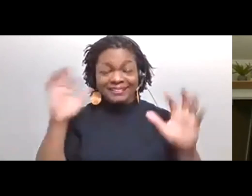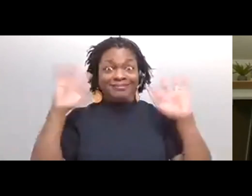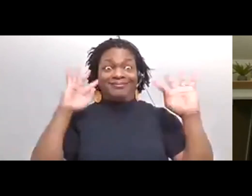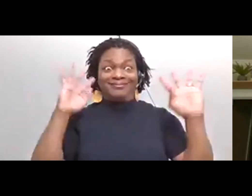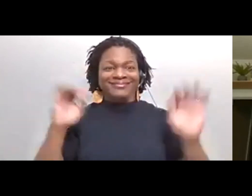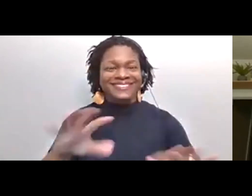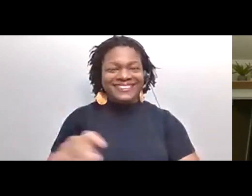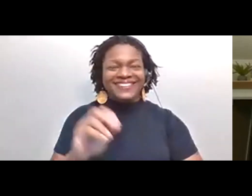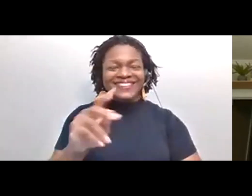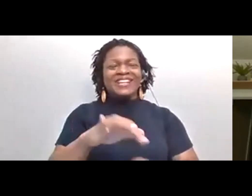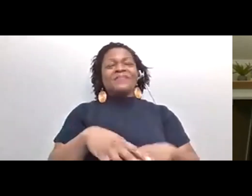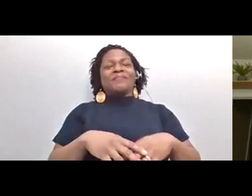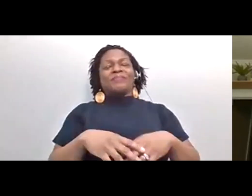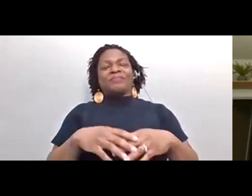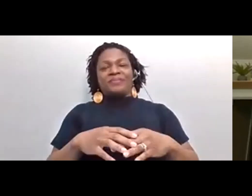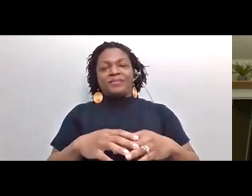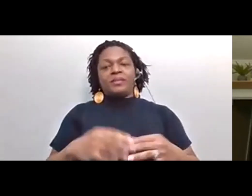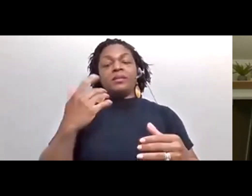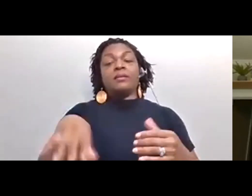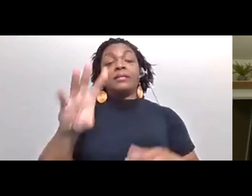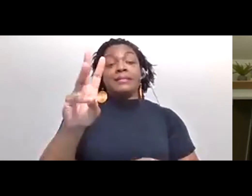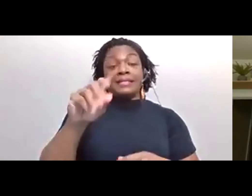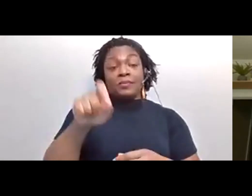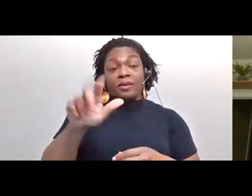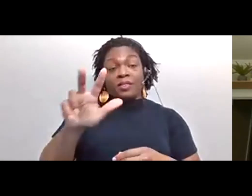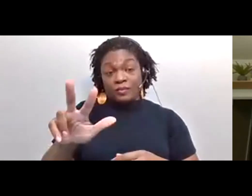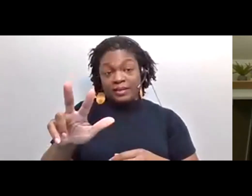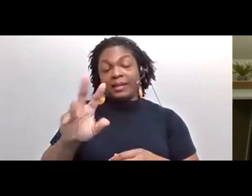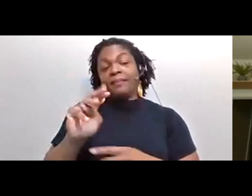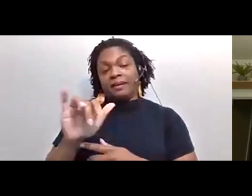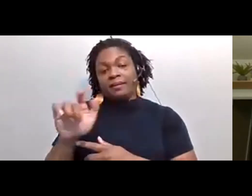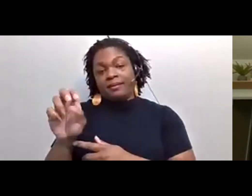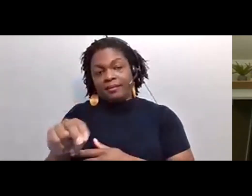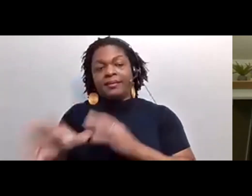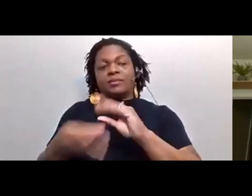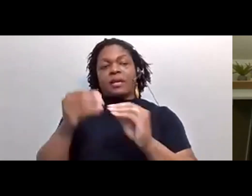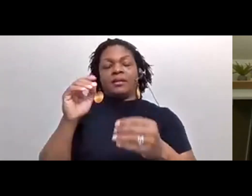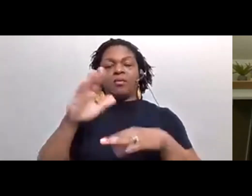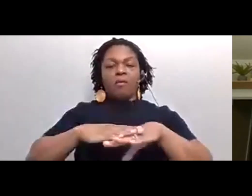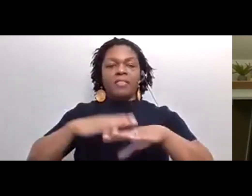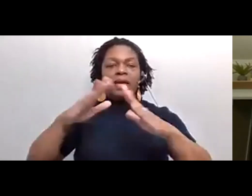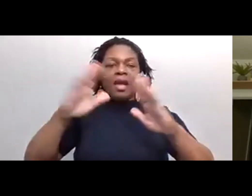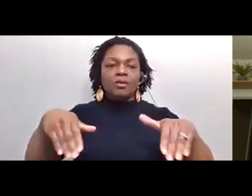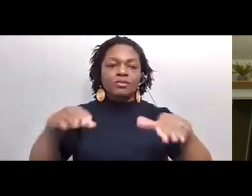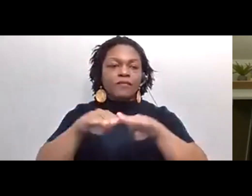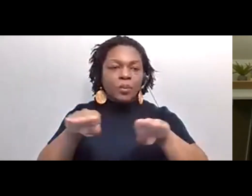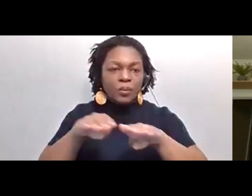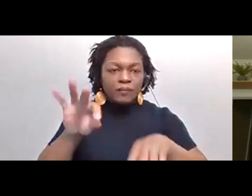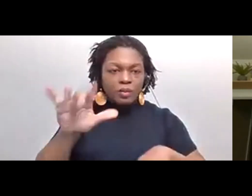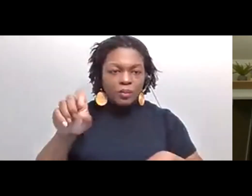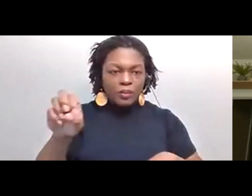Thanks. So the 16.3 million was added in on the House floor with an amendment